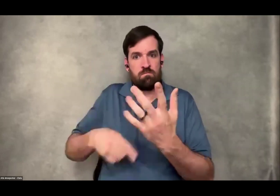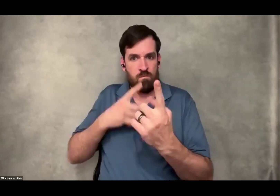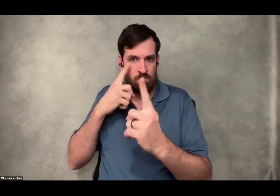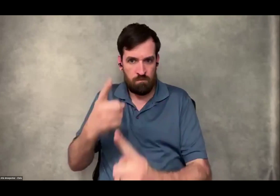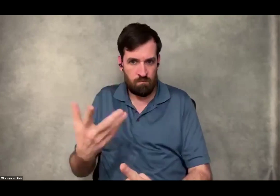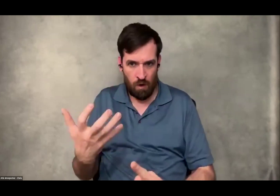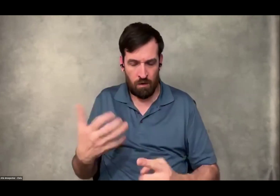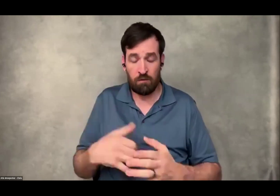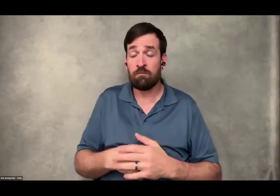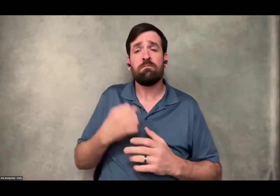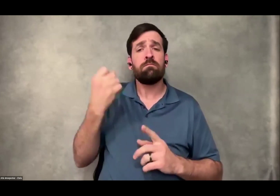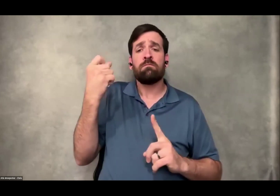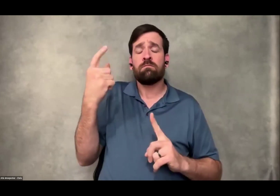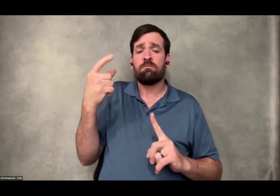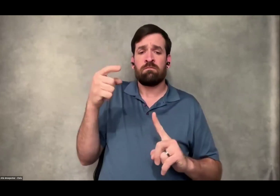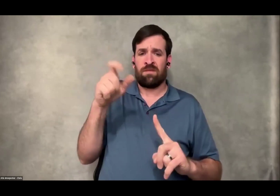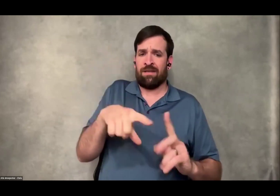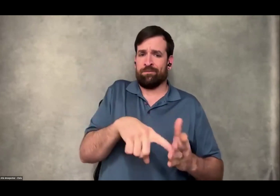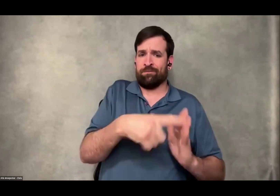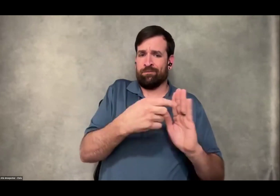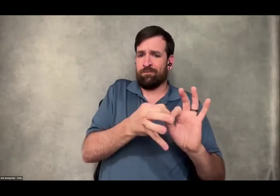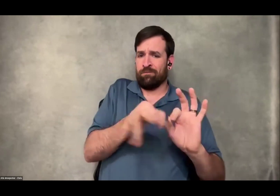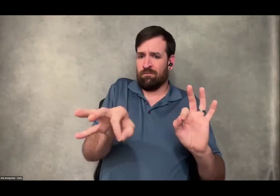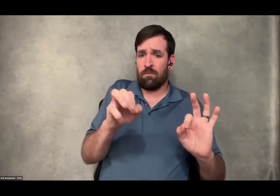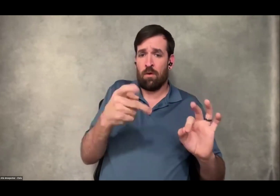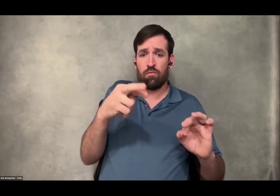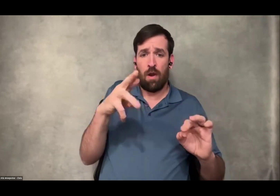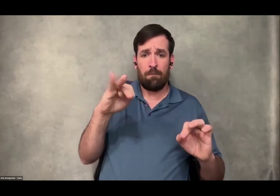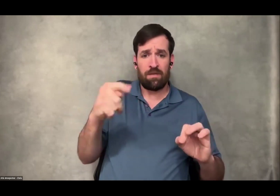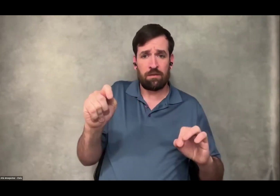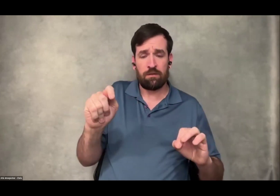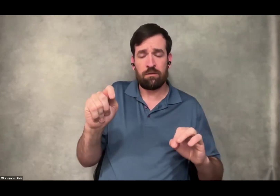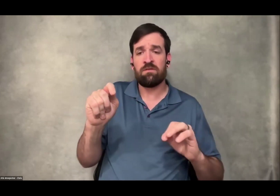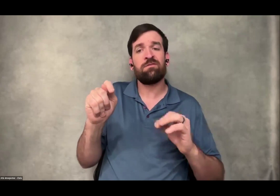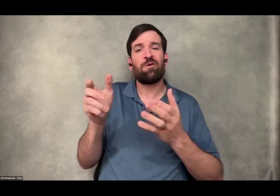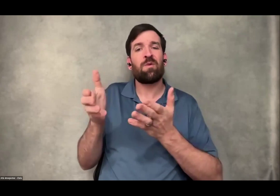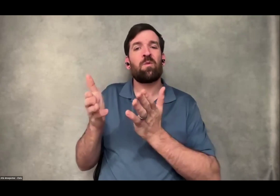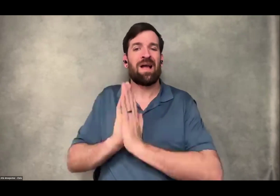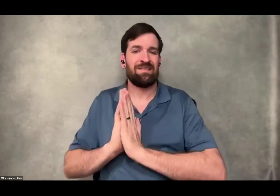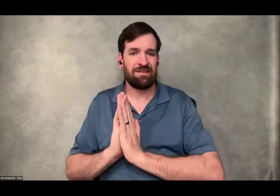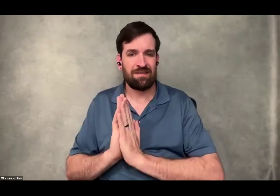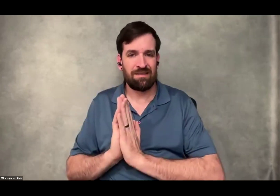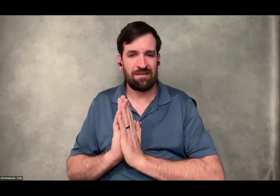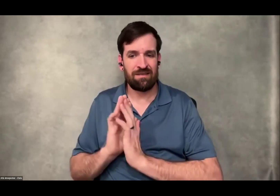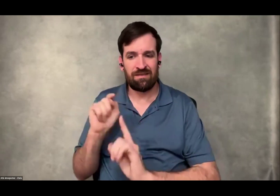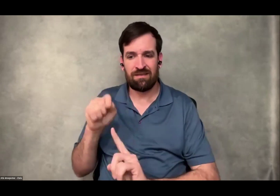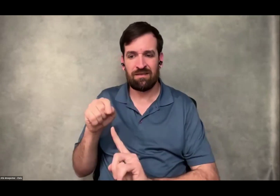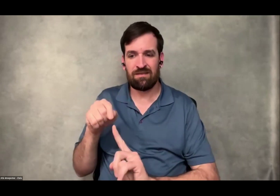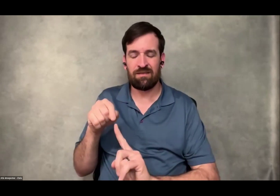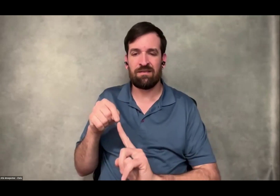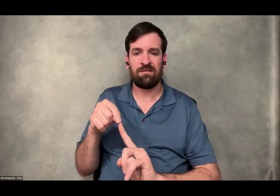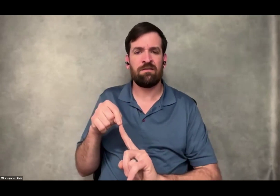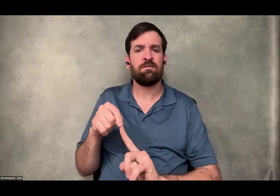nutshell, prompting is to to make a request to issue something that